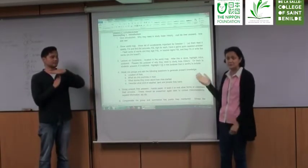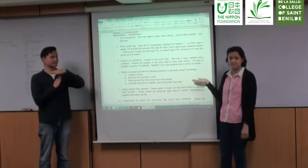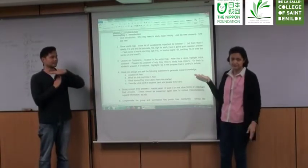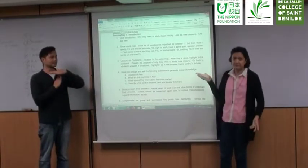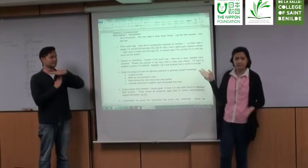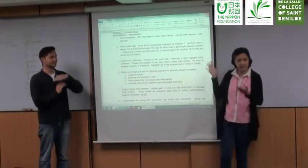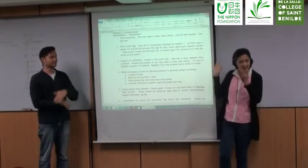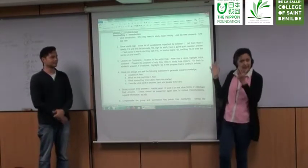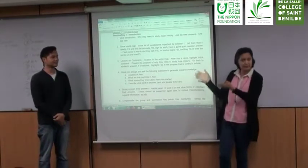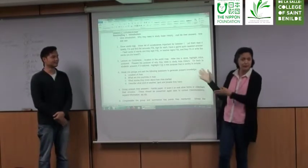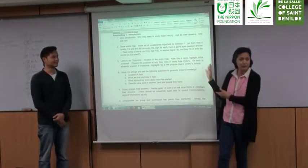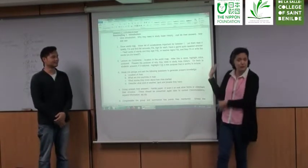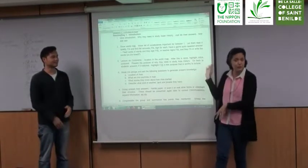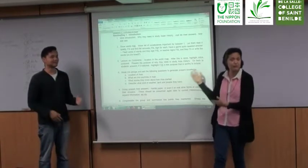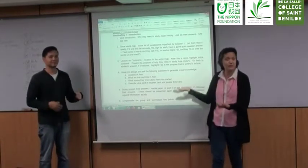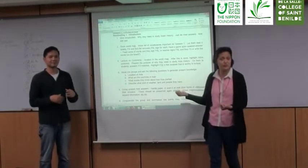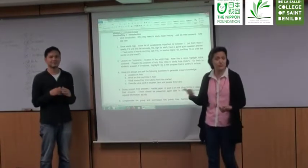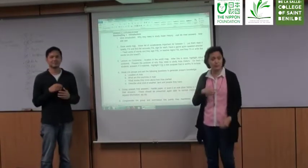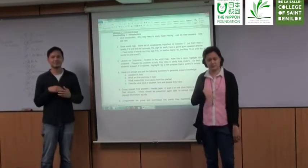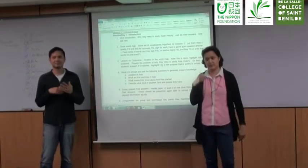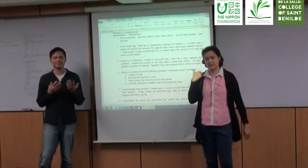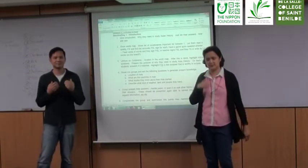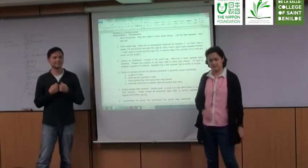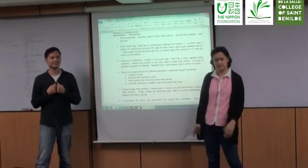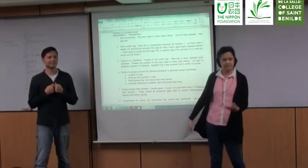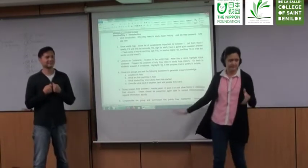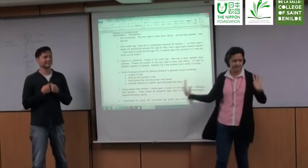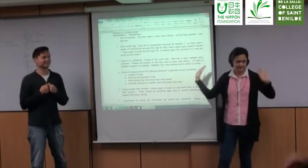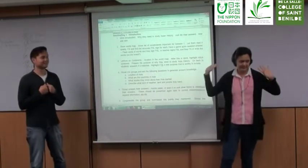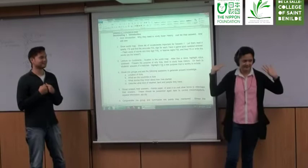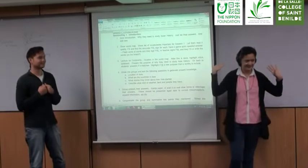true and affirm the students.